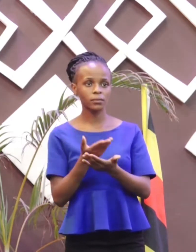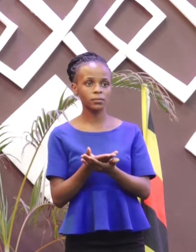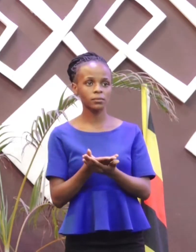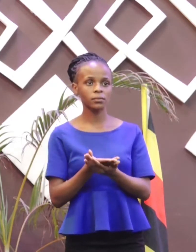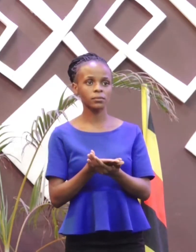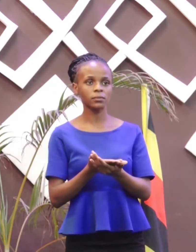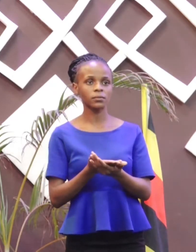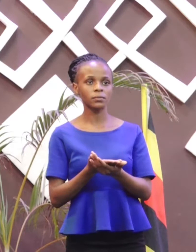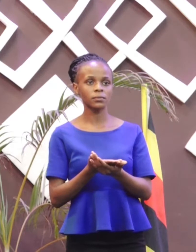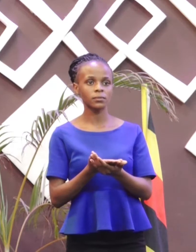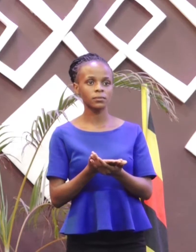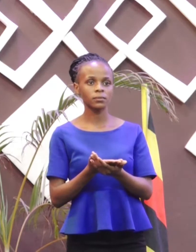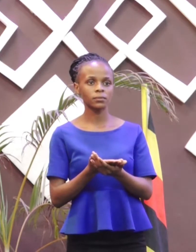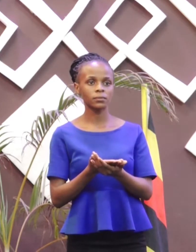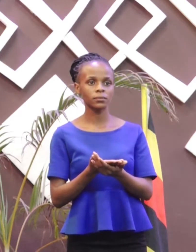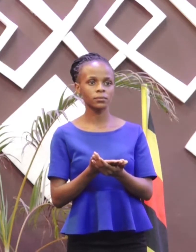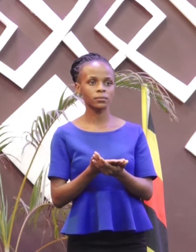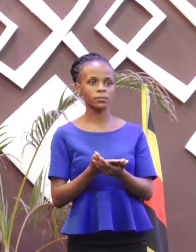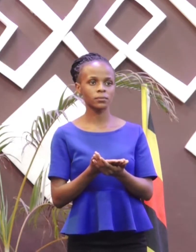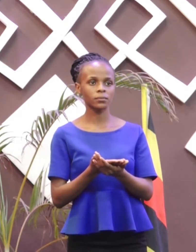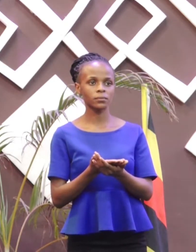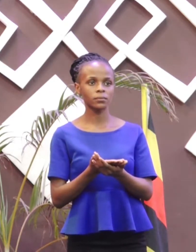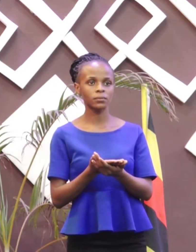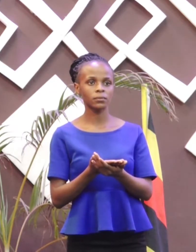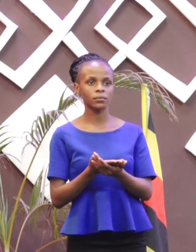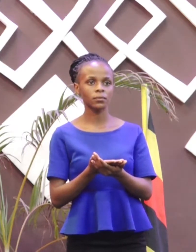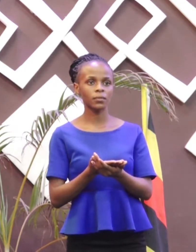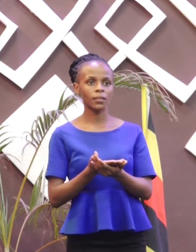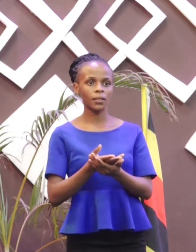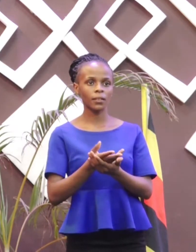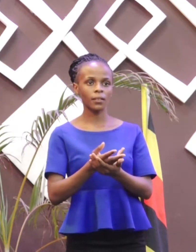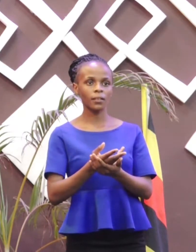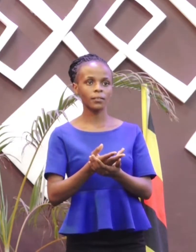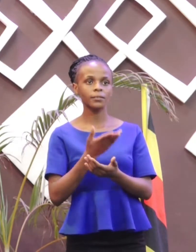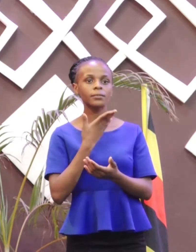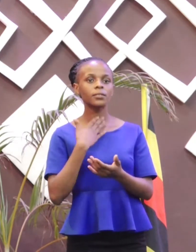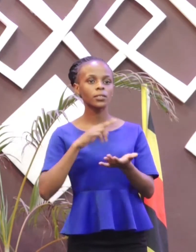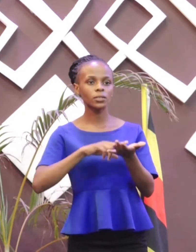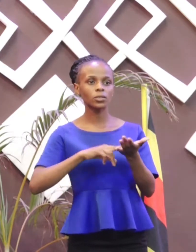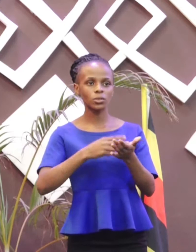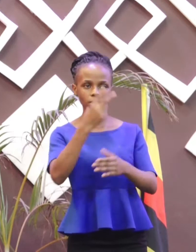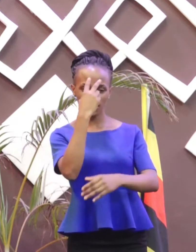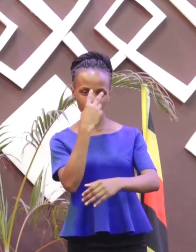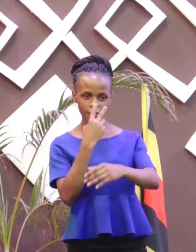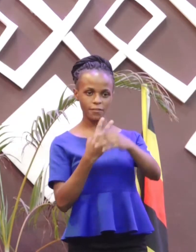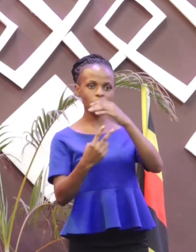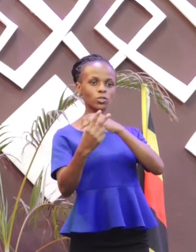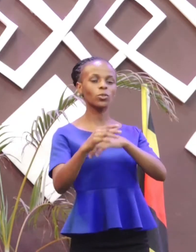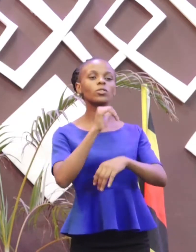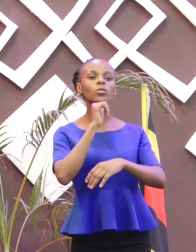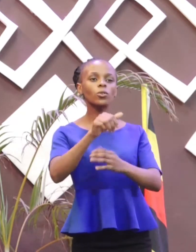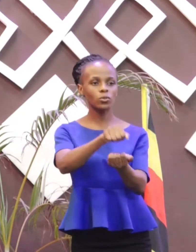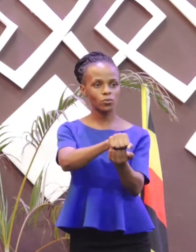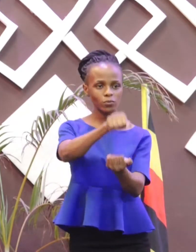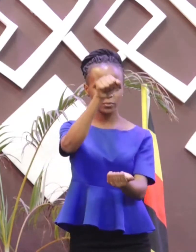erimu ekozesa ekigambo vision instead of revelation. If you can find the Bible version